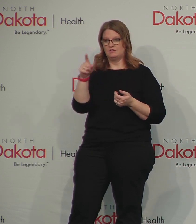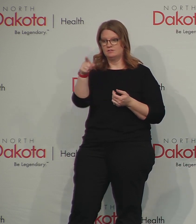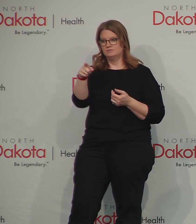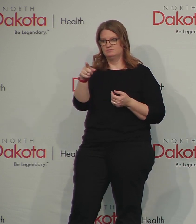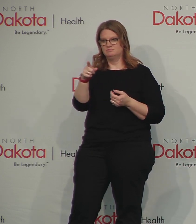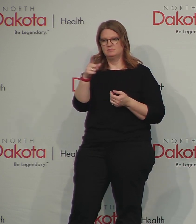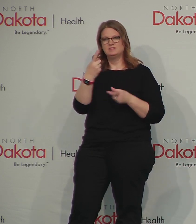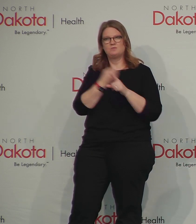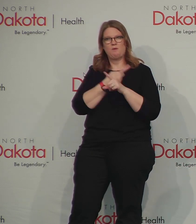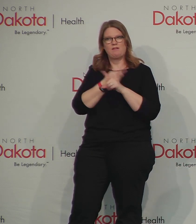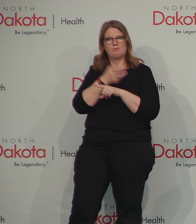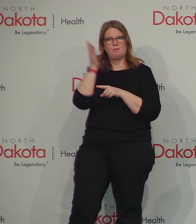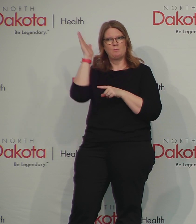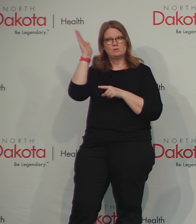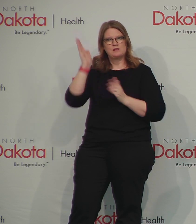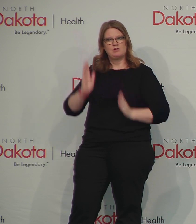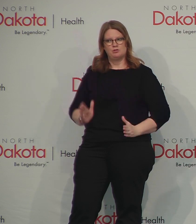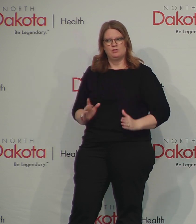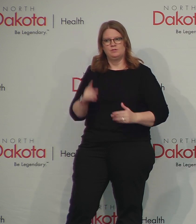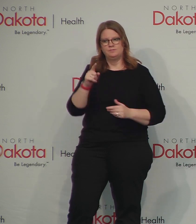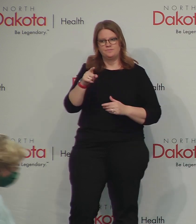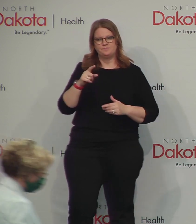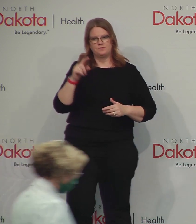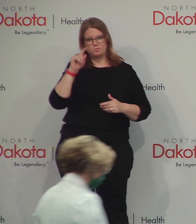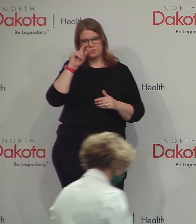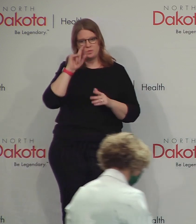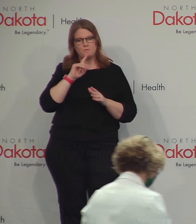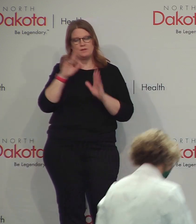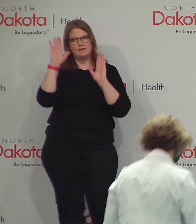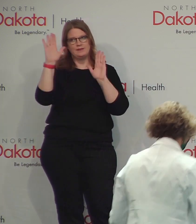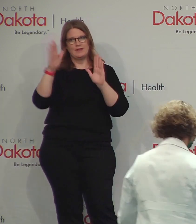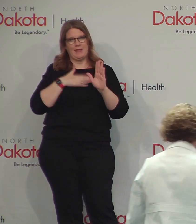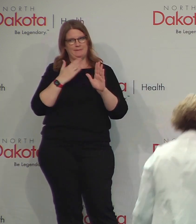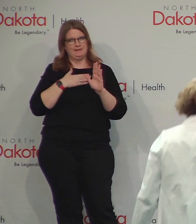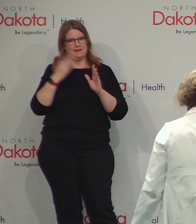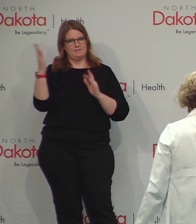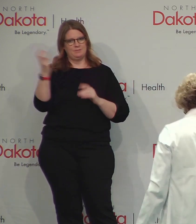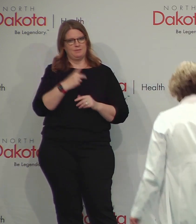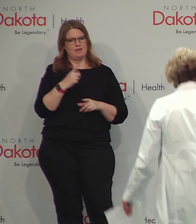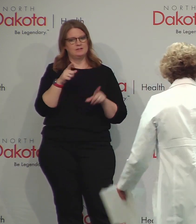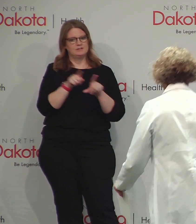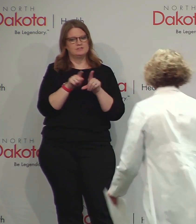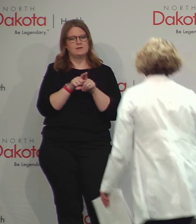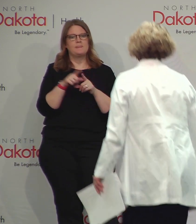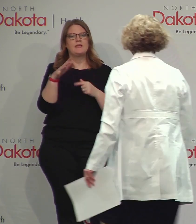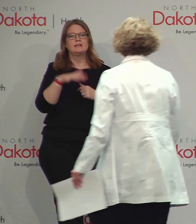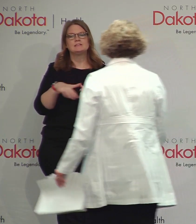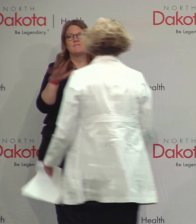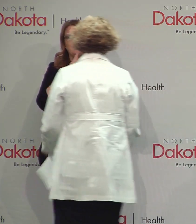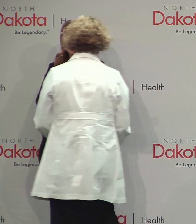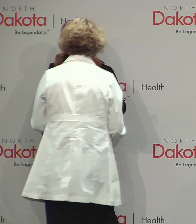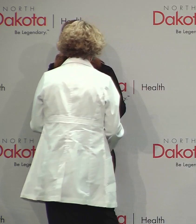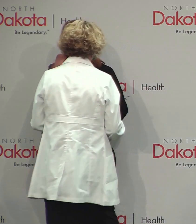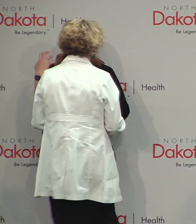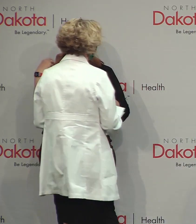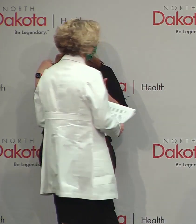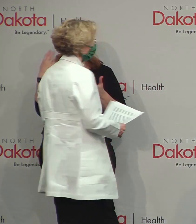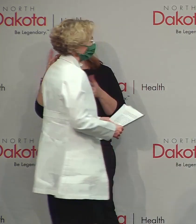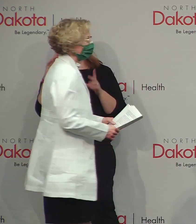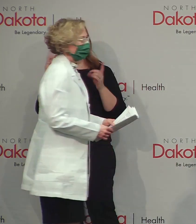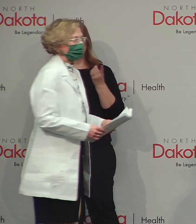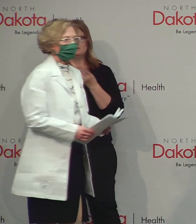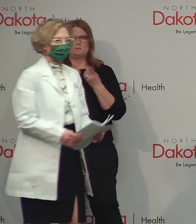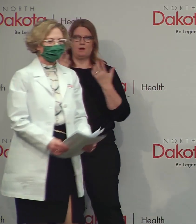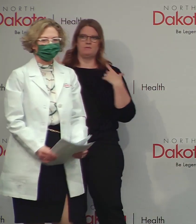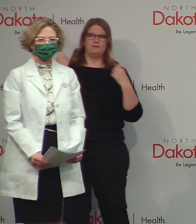regular presenter at our press briefings. Great to have you back, Dr. Connell, and she's the Field Medical Officer for the Department of Health and the leader of our